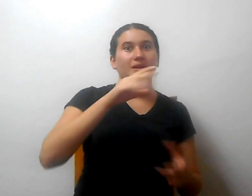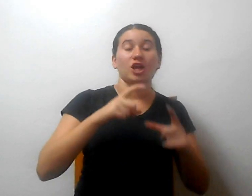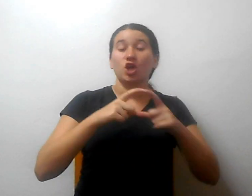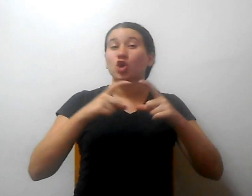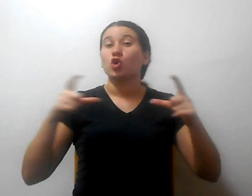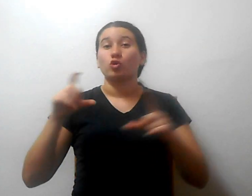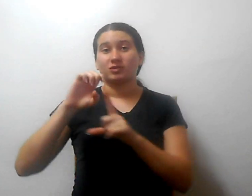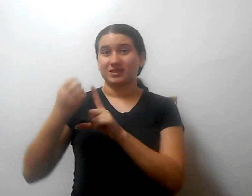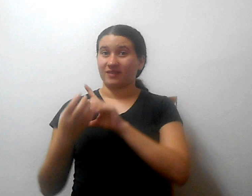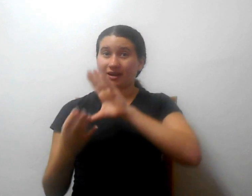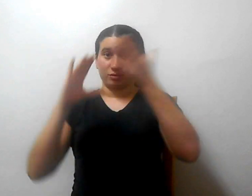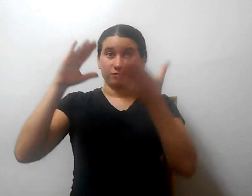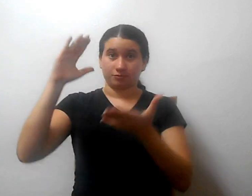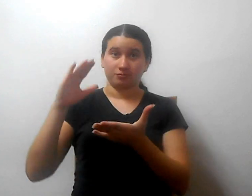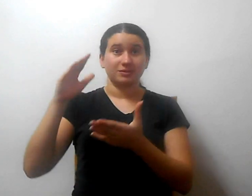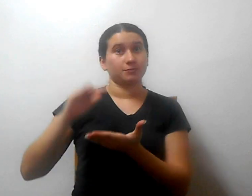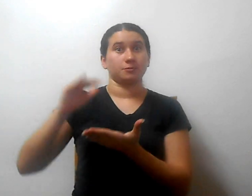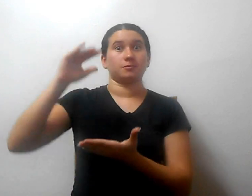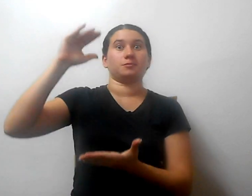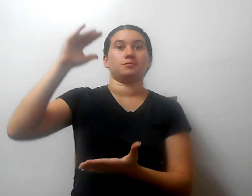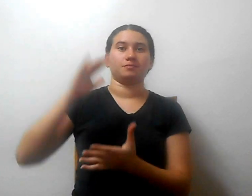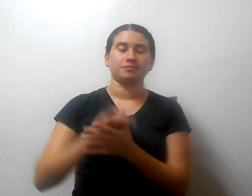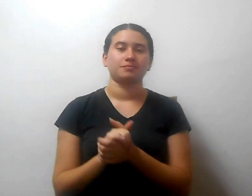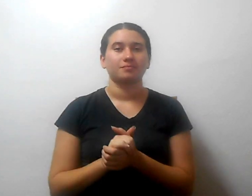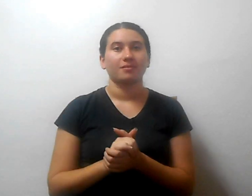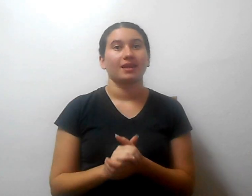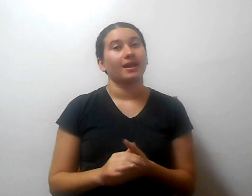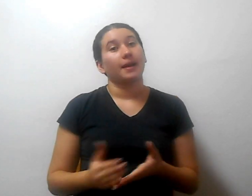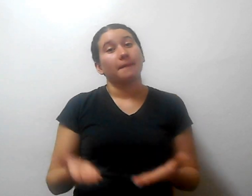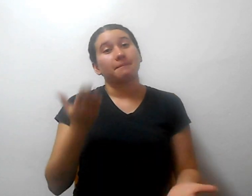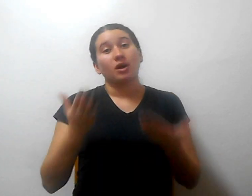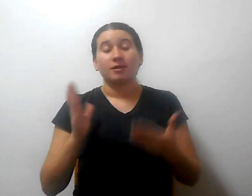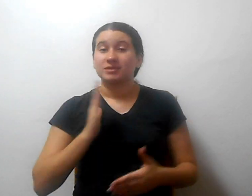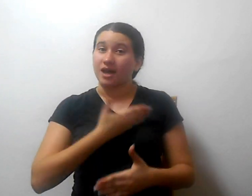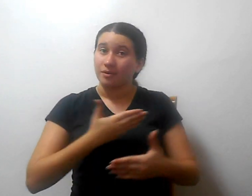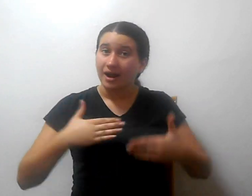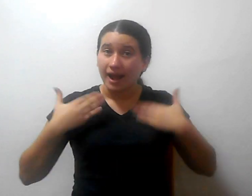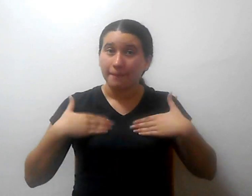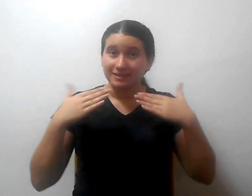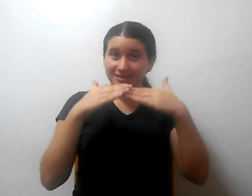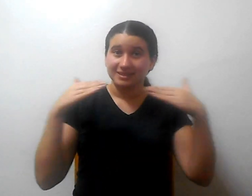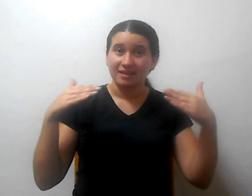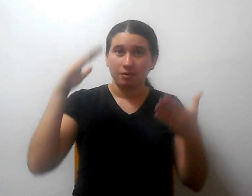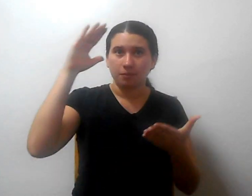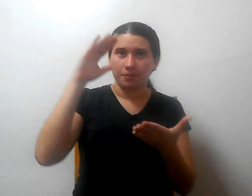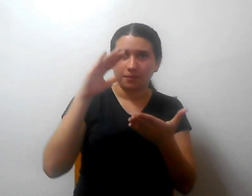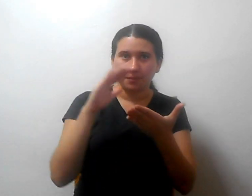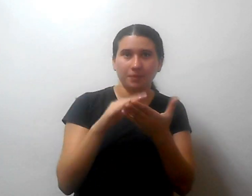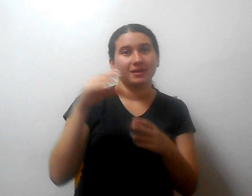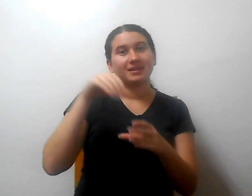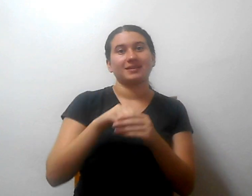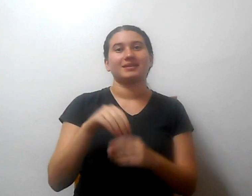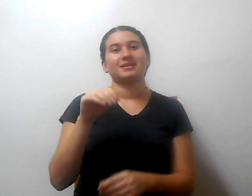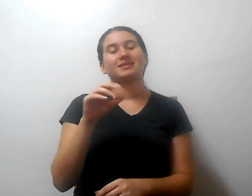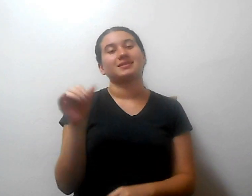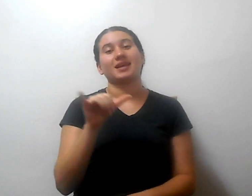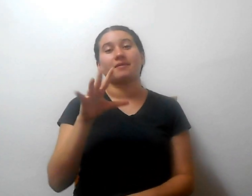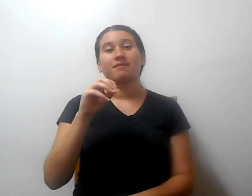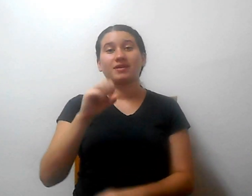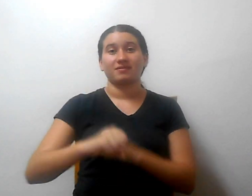footprints, and perhaps not coincidentally, our happiness levels flatline over the same 50 years. Well, I'm here to suggest